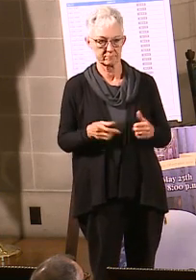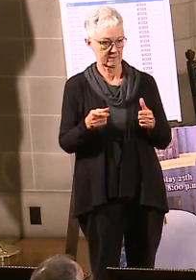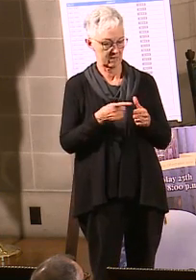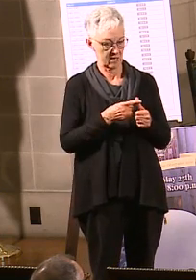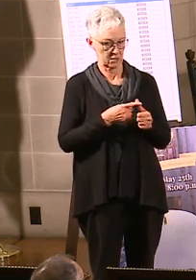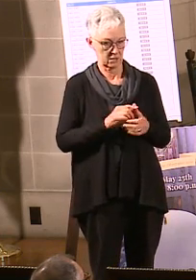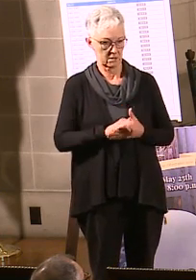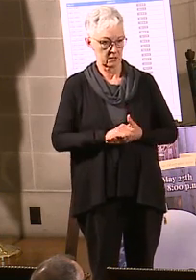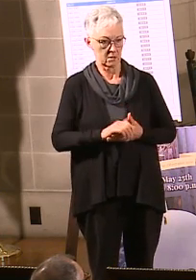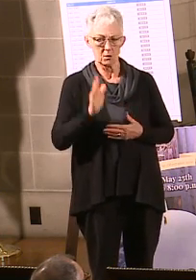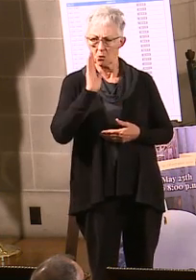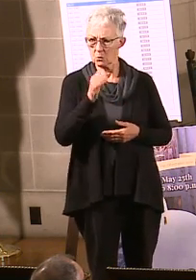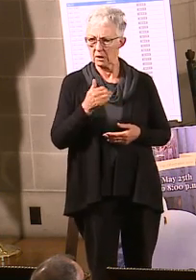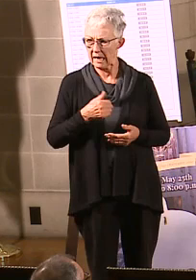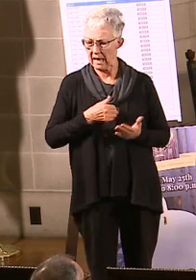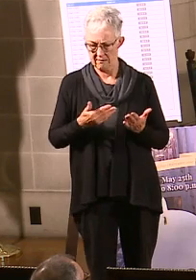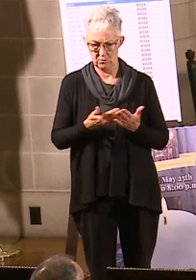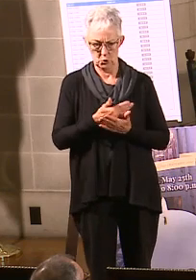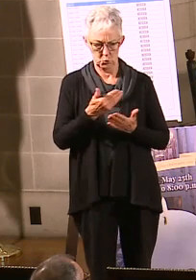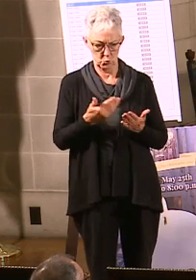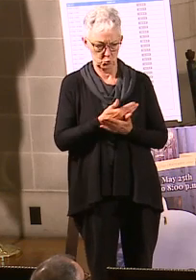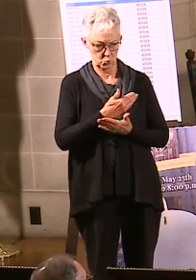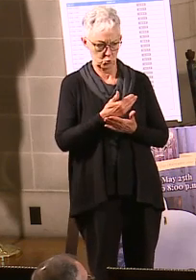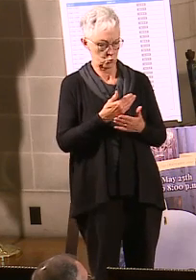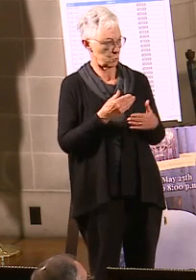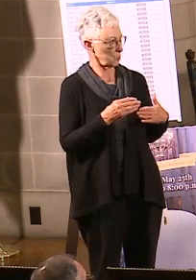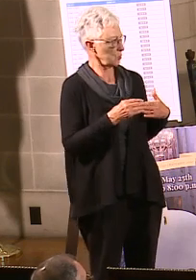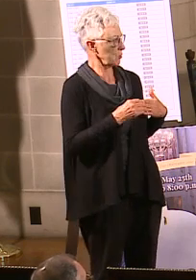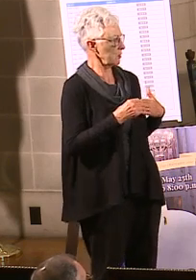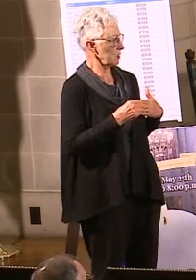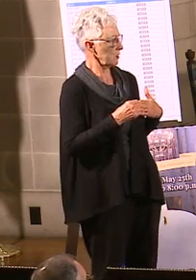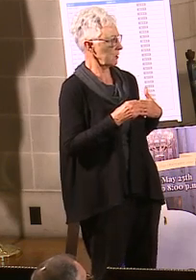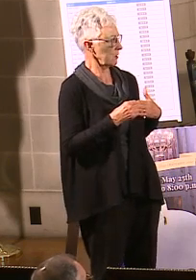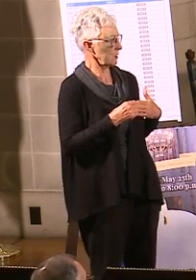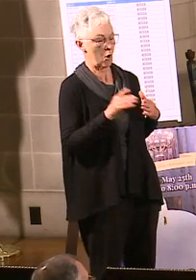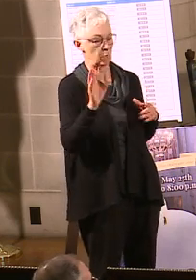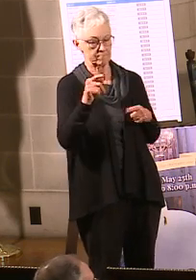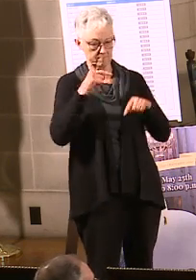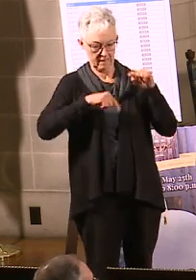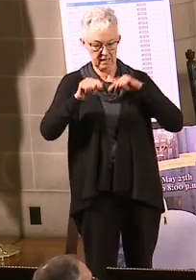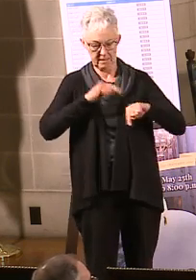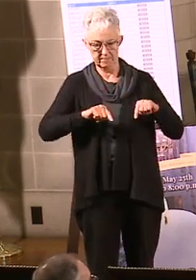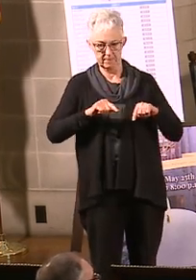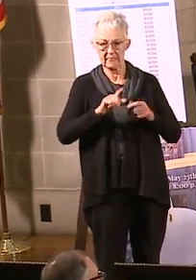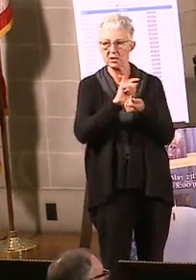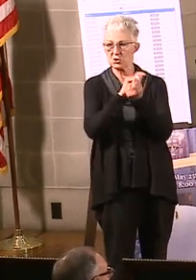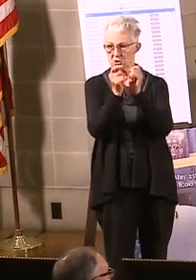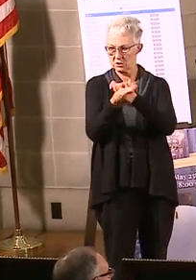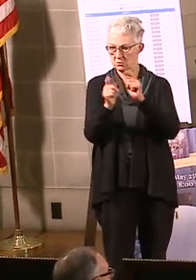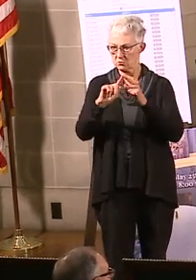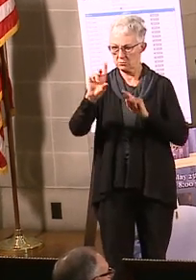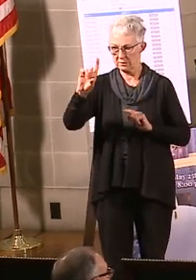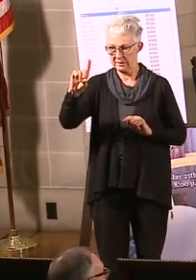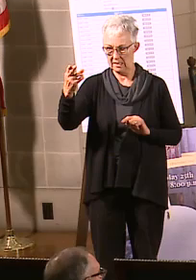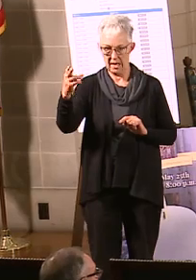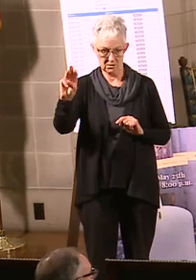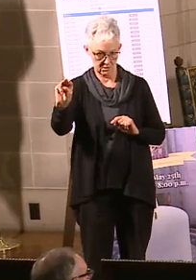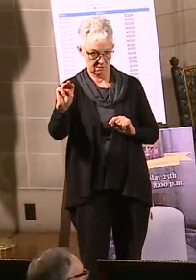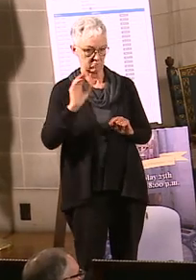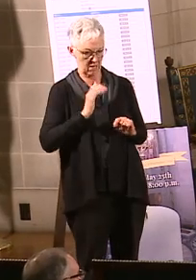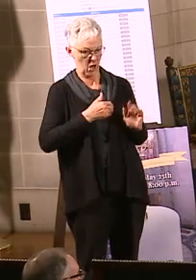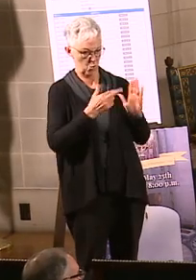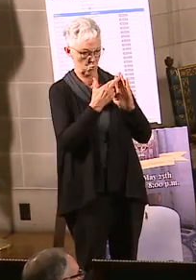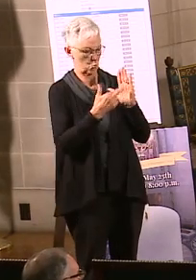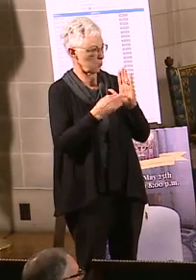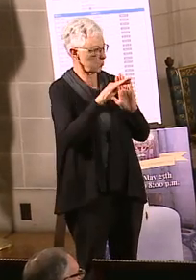guidance coming out. We made the announcement. Okay, actually, we're going to take a step back here a second. So again, changes to our DHM. You can see, again, the